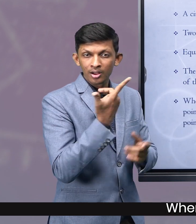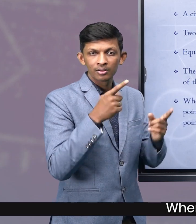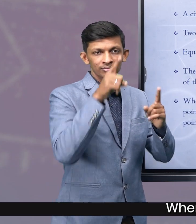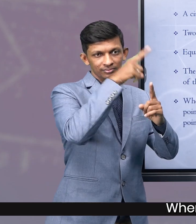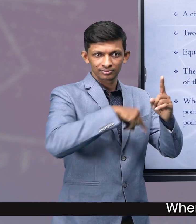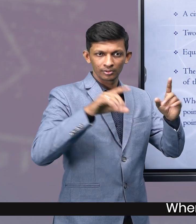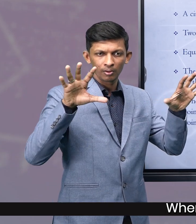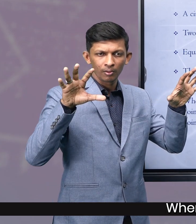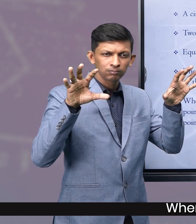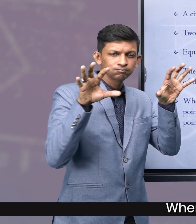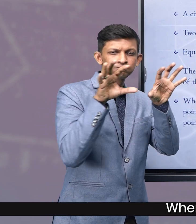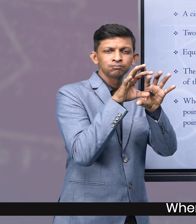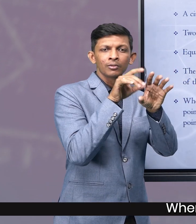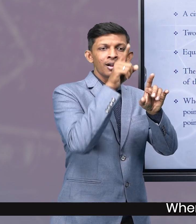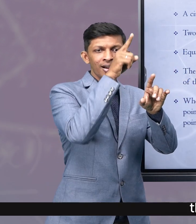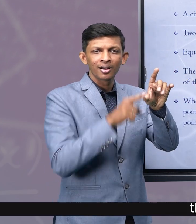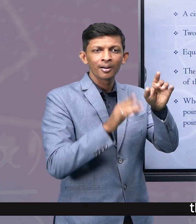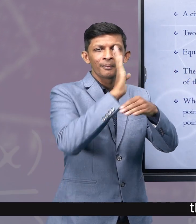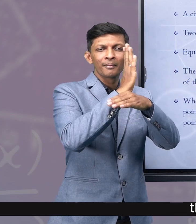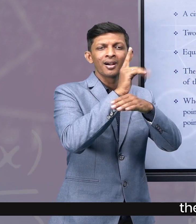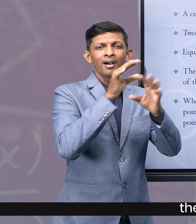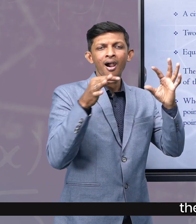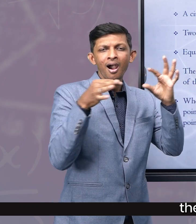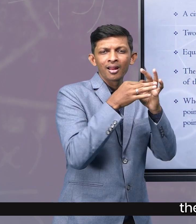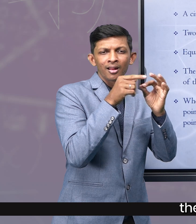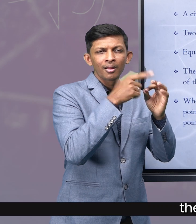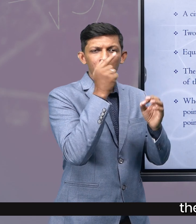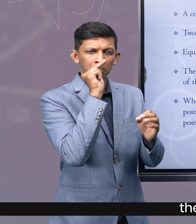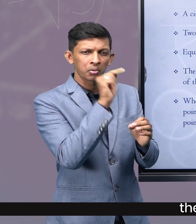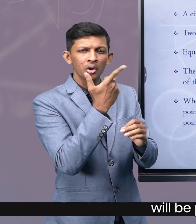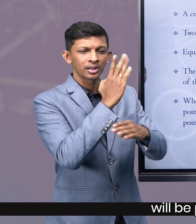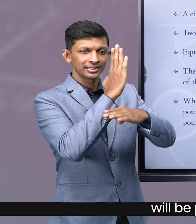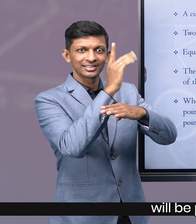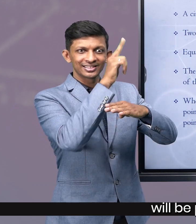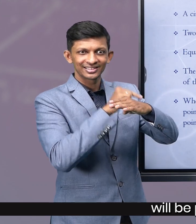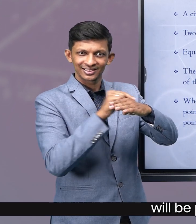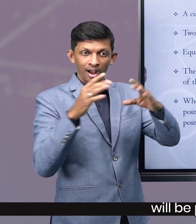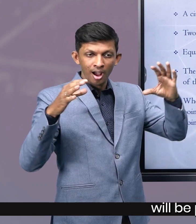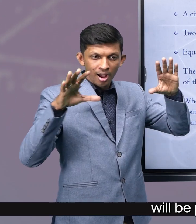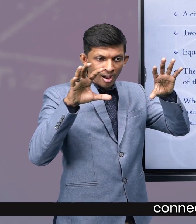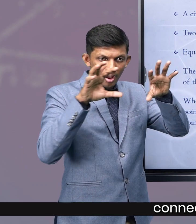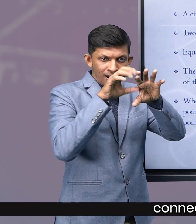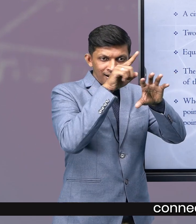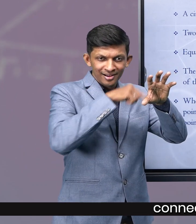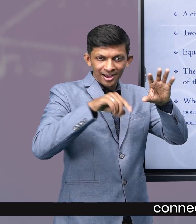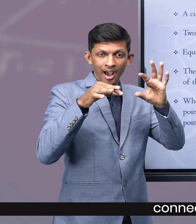When two circles intersect, the line connecting the intersecting points will be perpendicular to the line connecting their center